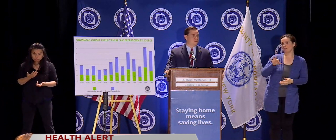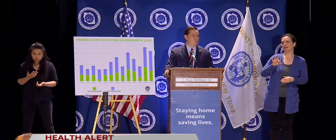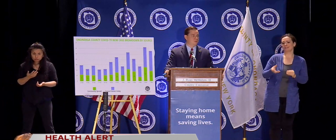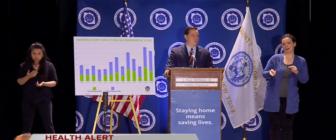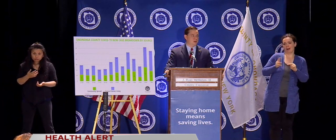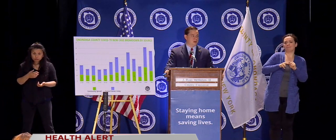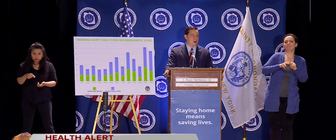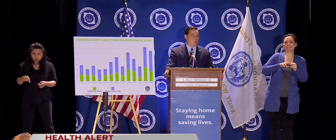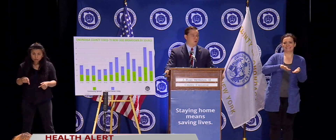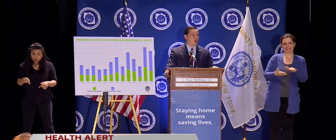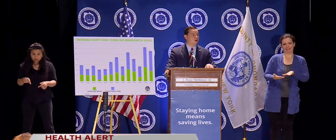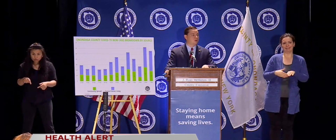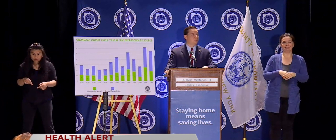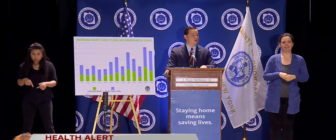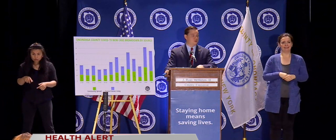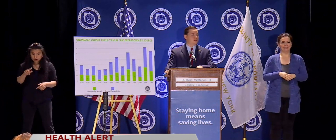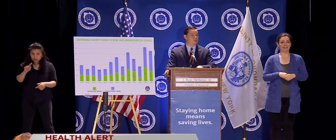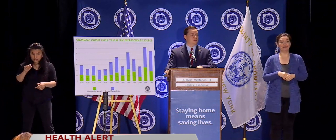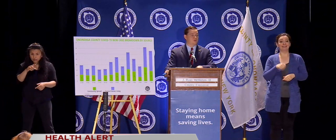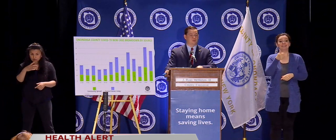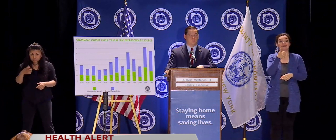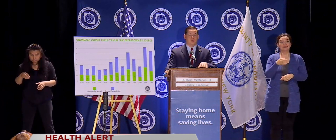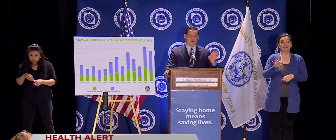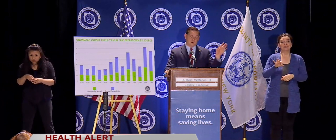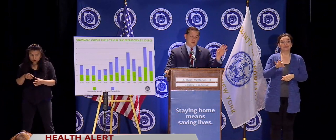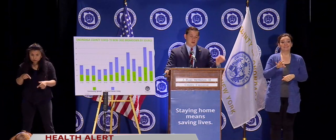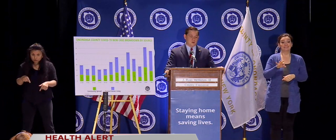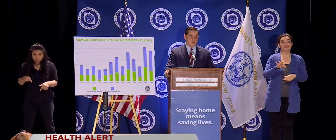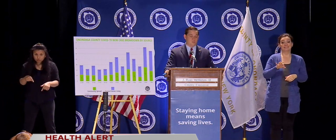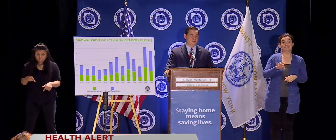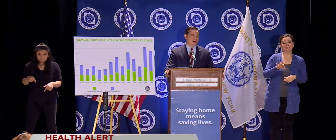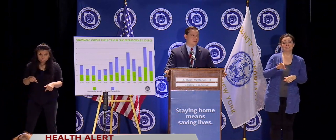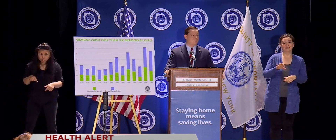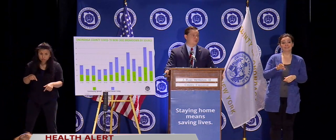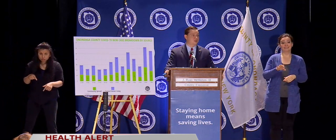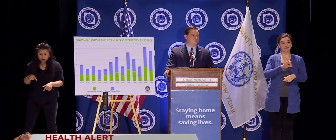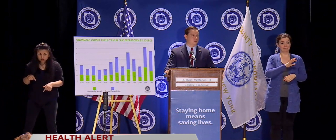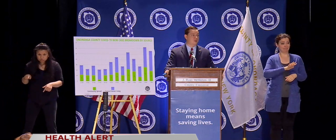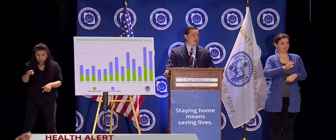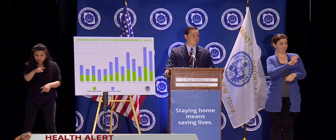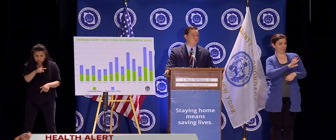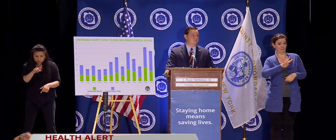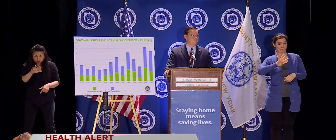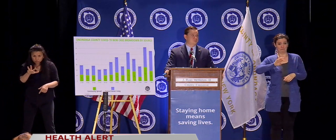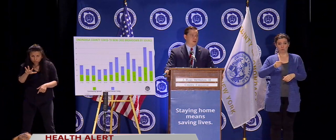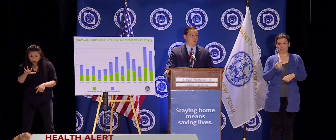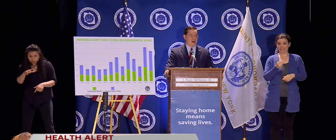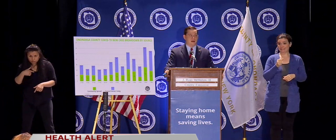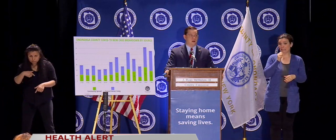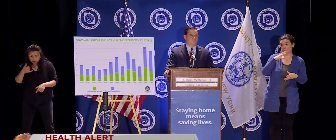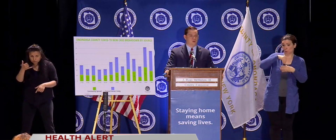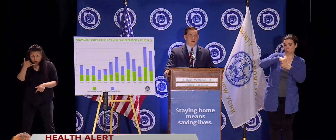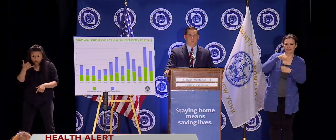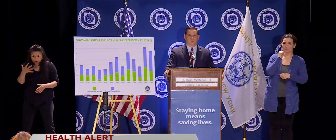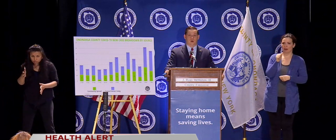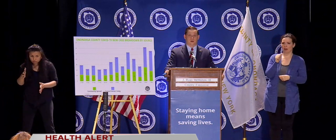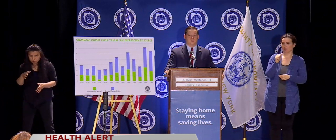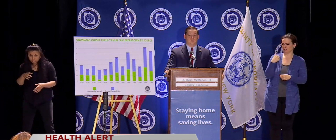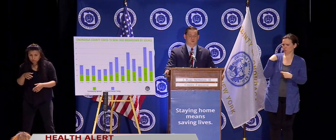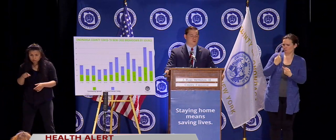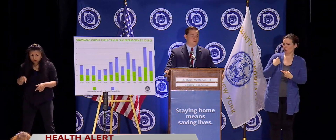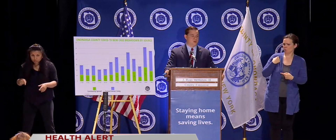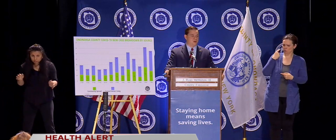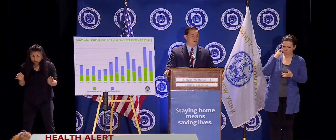number, and now we're under the belief it's going to be confirmed tomorrow, but we're 99% sure that they were not in our